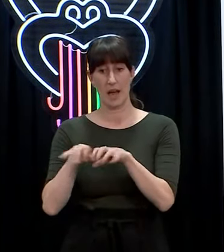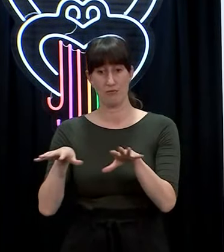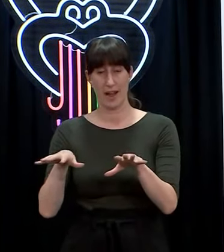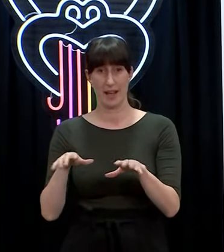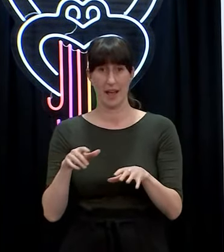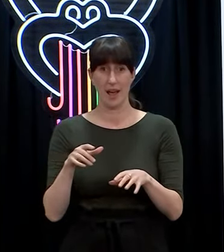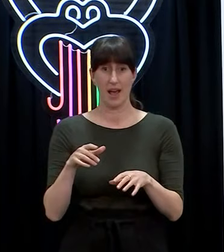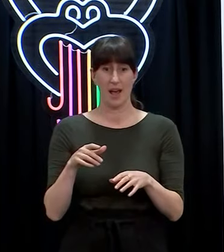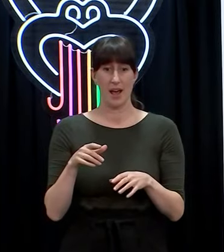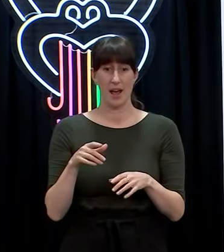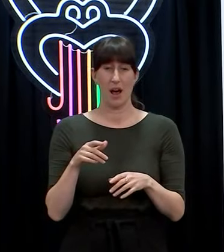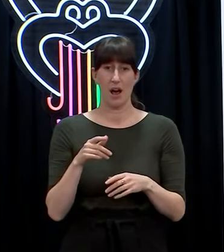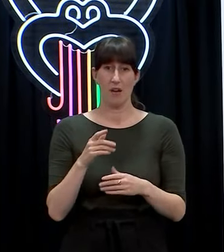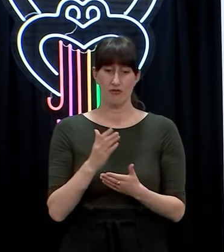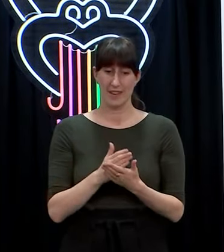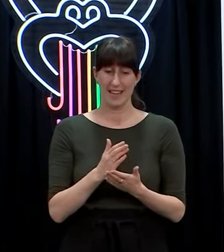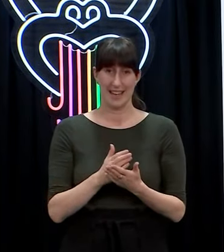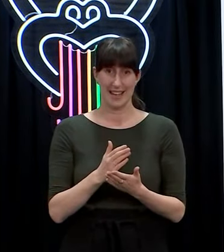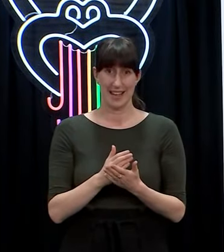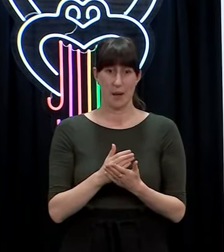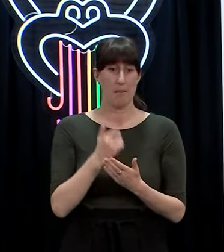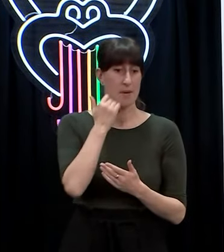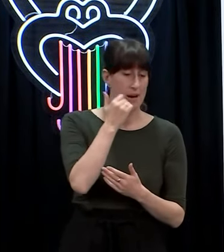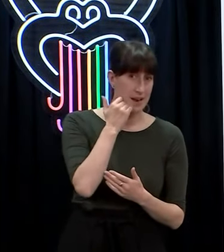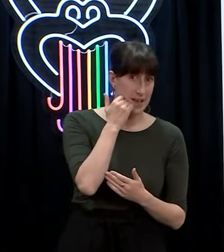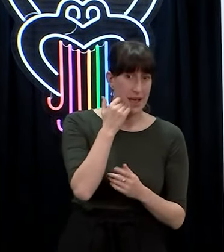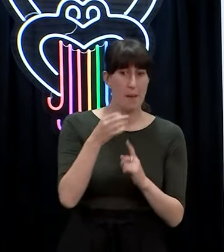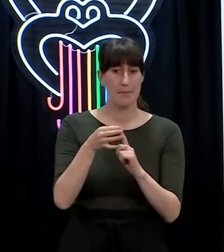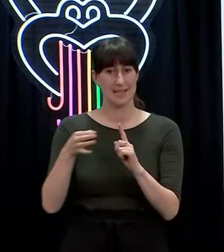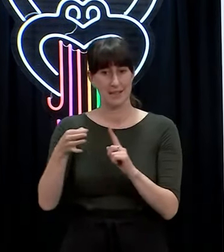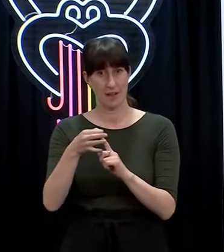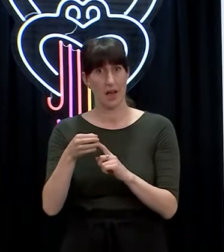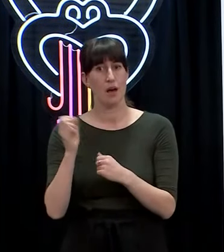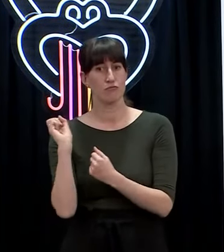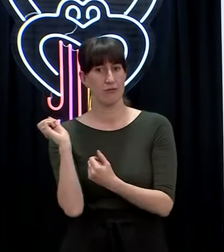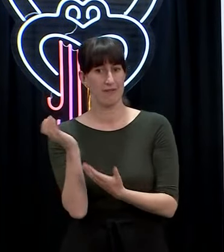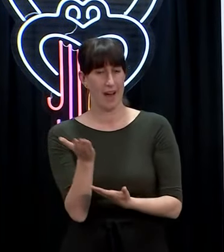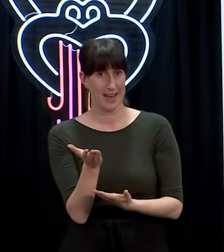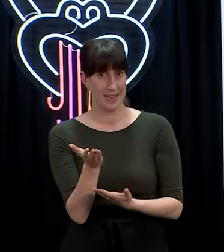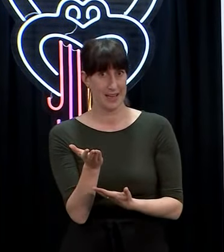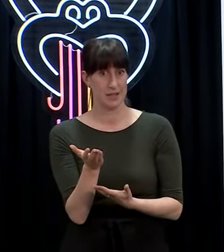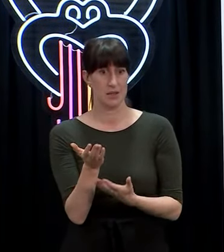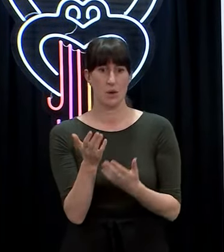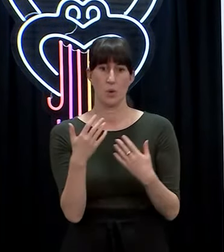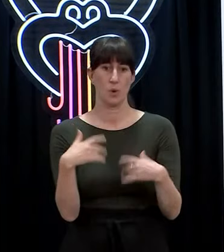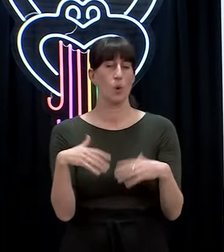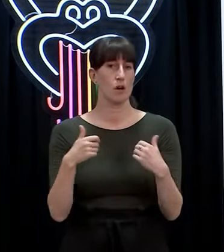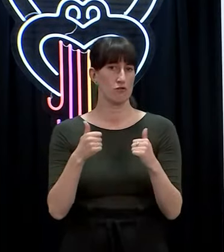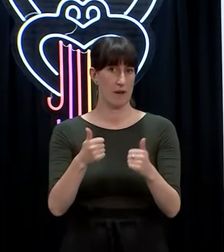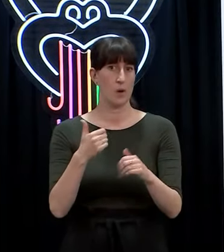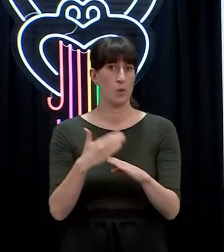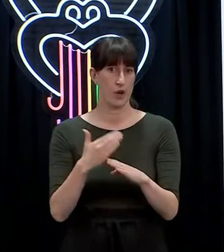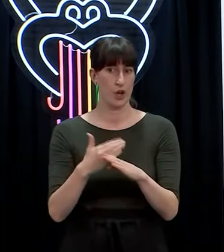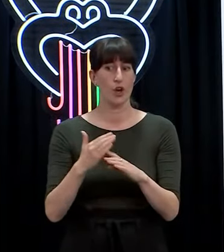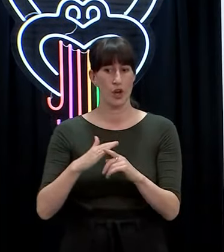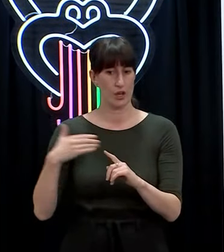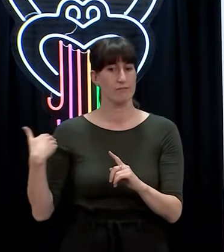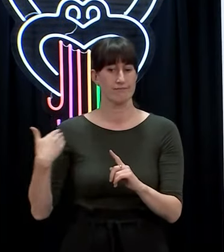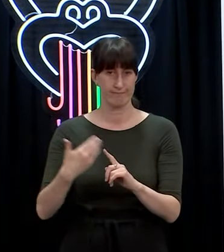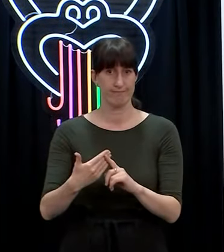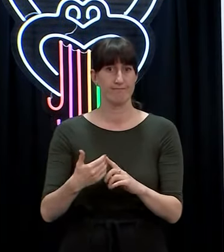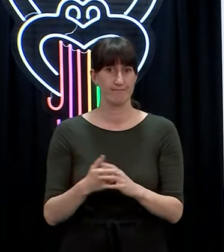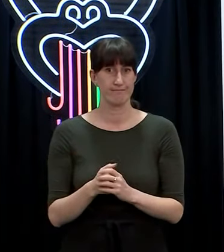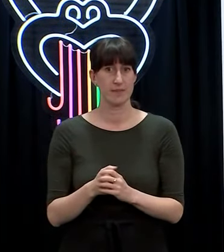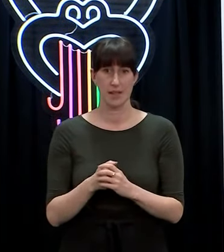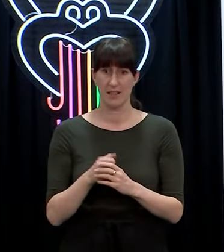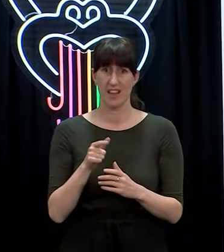to which our Pacific and more recently Māori providers, as we've seen a bigger proportion of the more recent cases have been Māori, have been